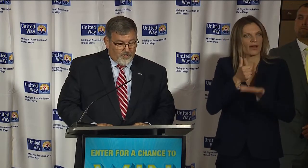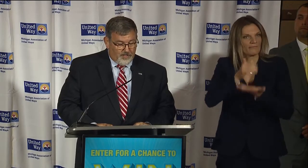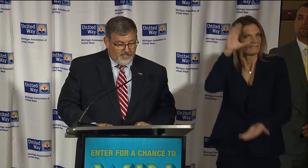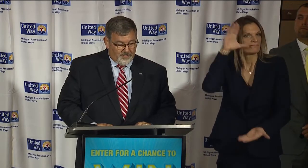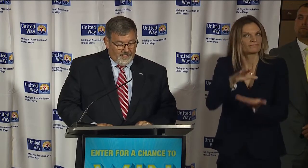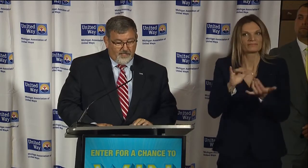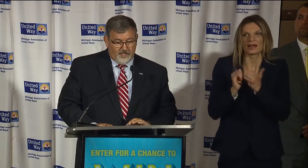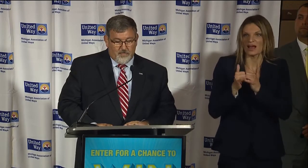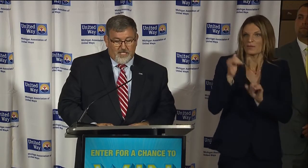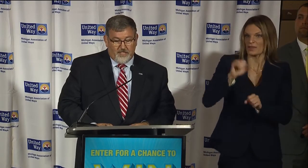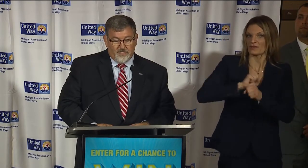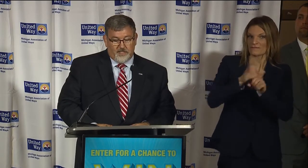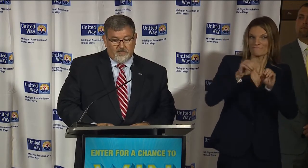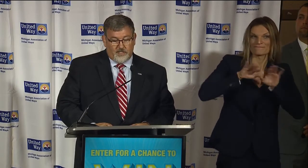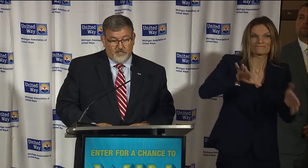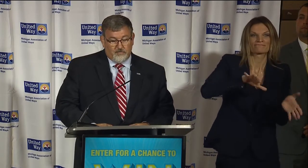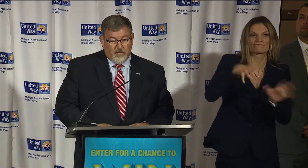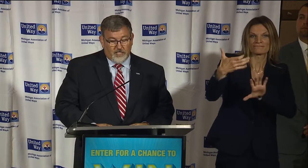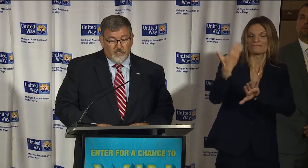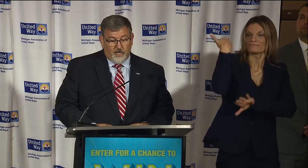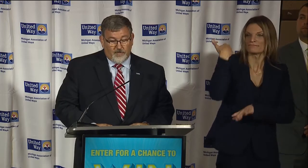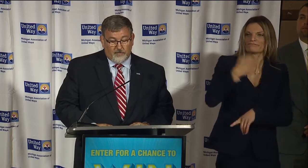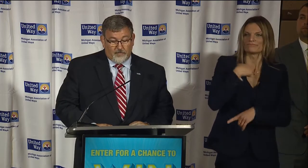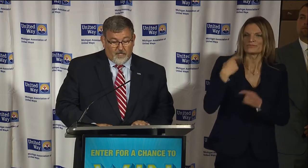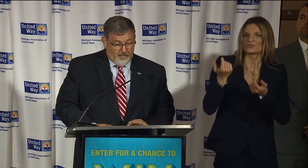When communities needed immediate assistance